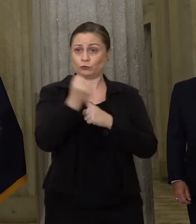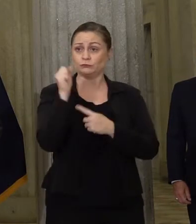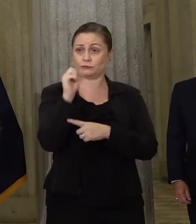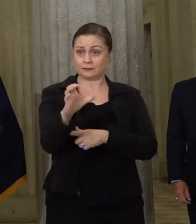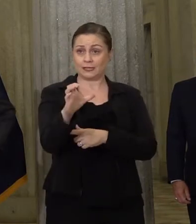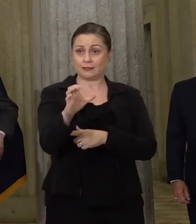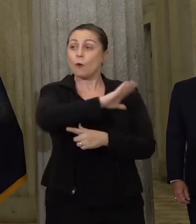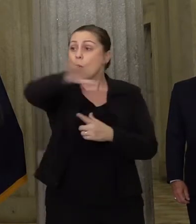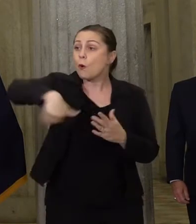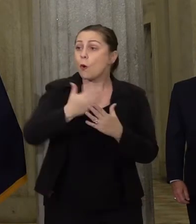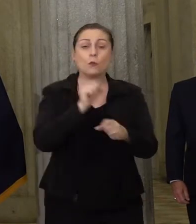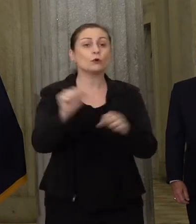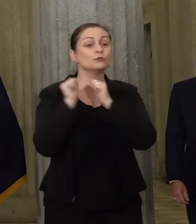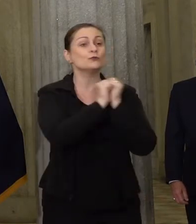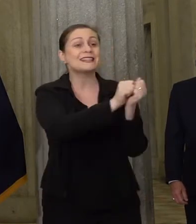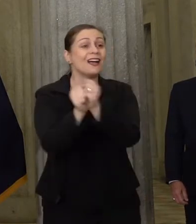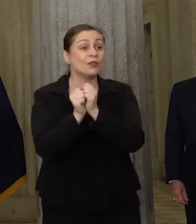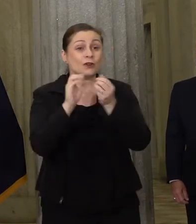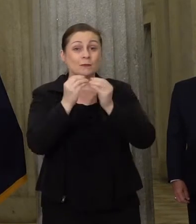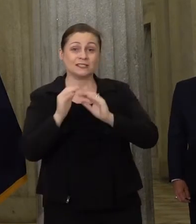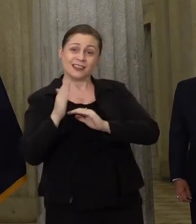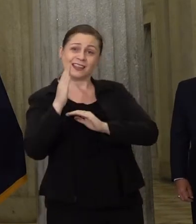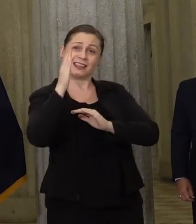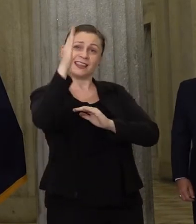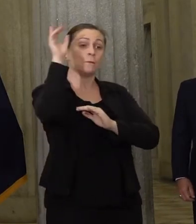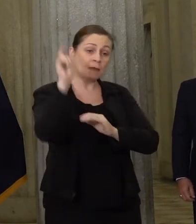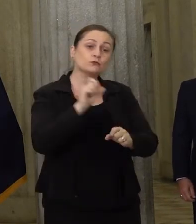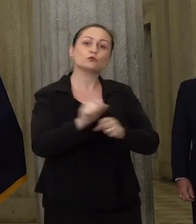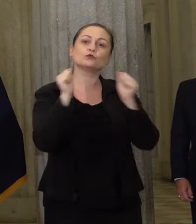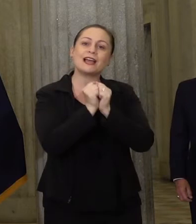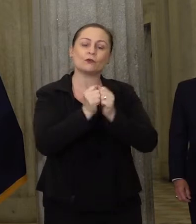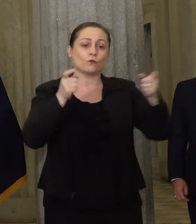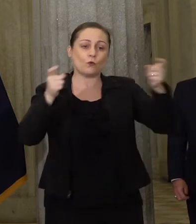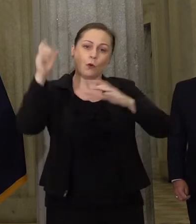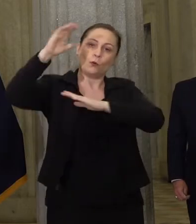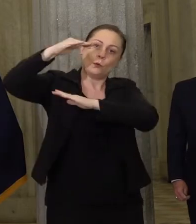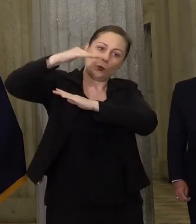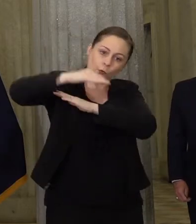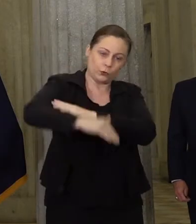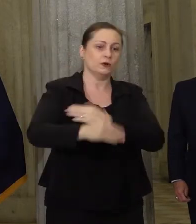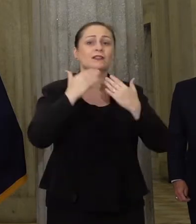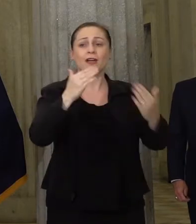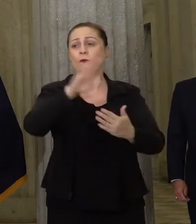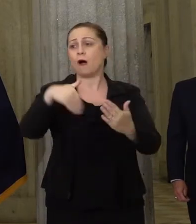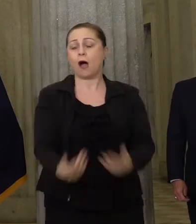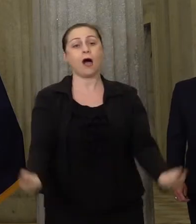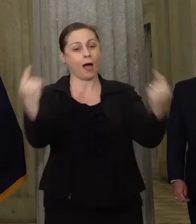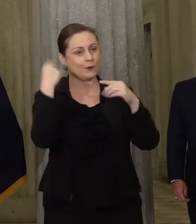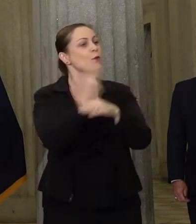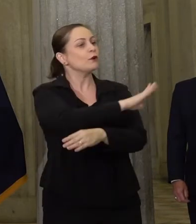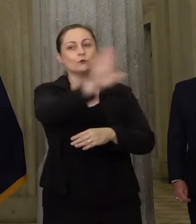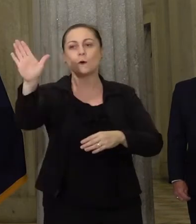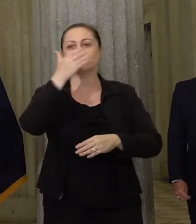work together to get these escalating numbers under control. And I want to thank you all today for coming here wearing your